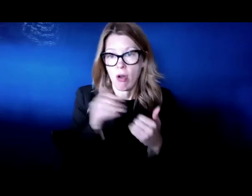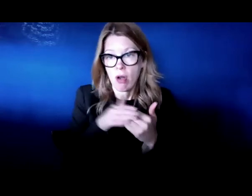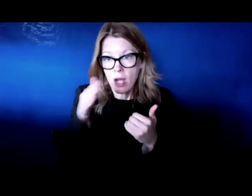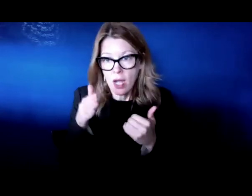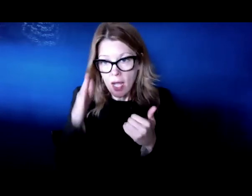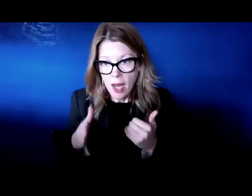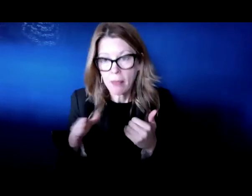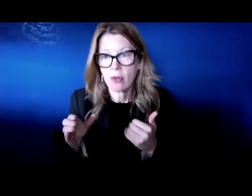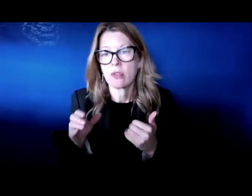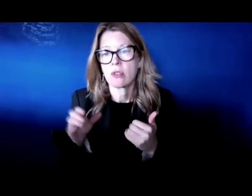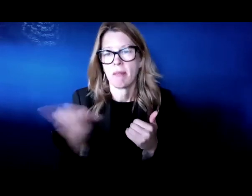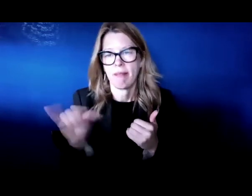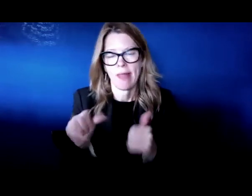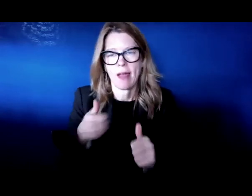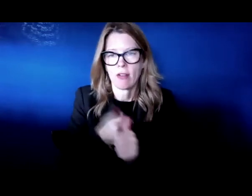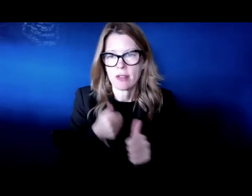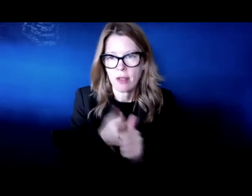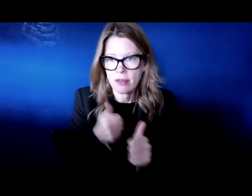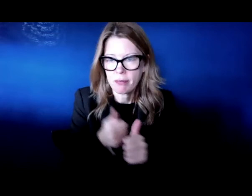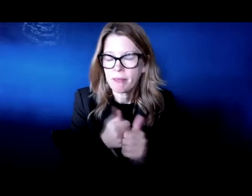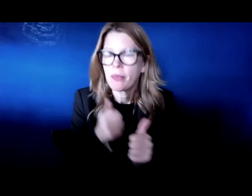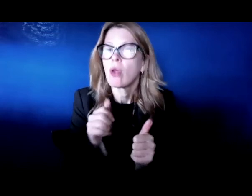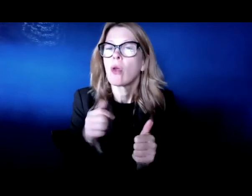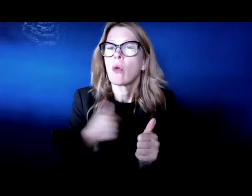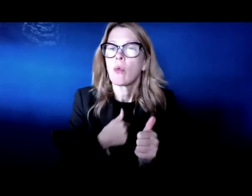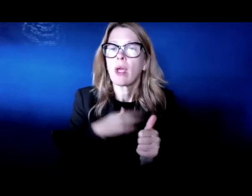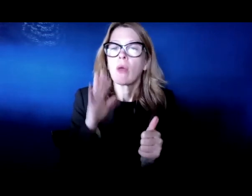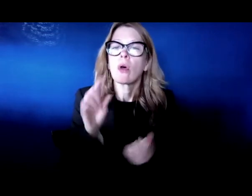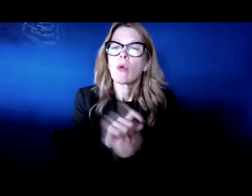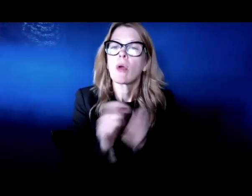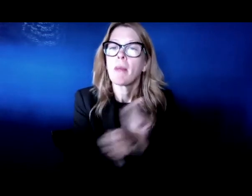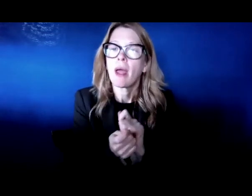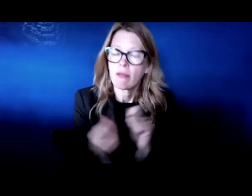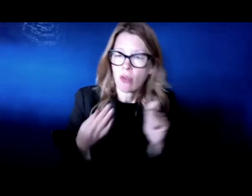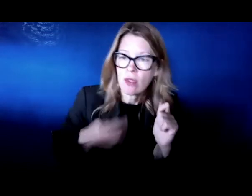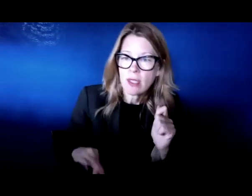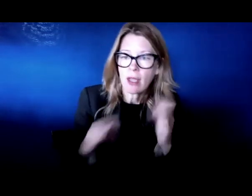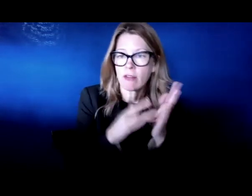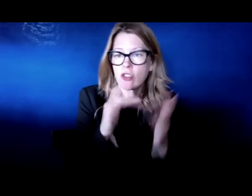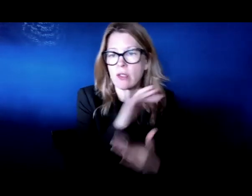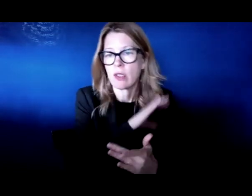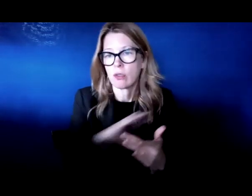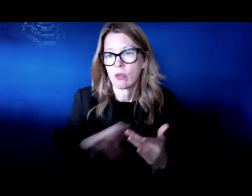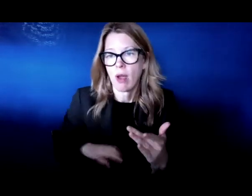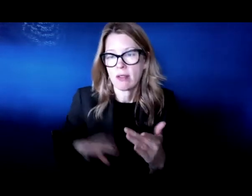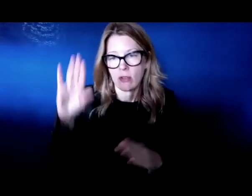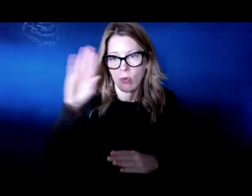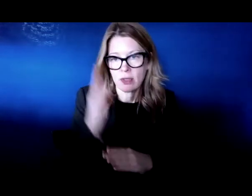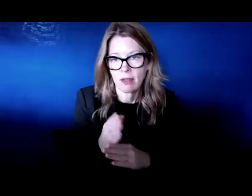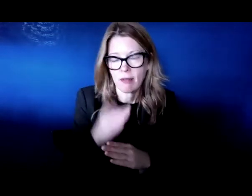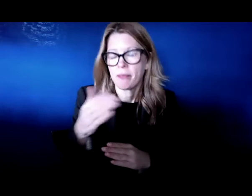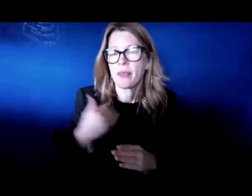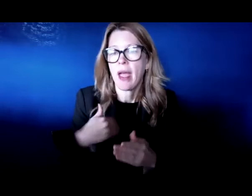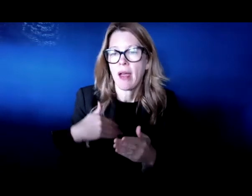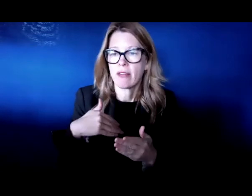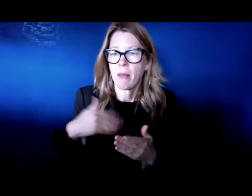truly sorry and we humbly repent. For the sake of Your Son, Jesus Christ, have mercy on us and forgive us,